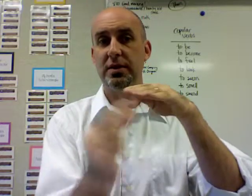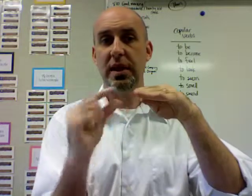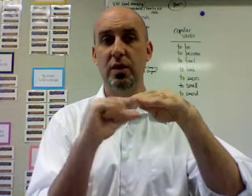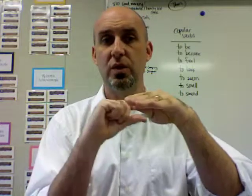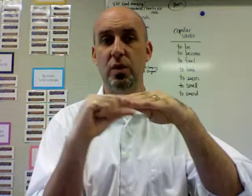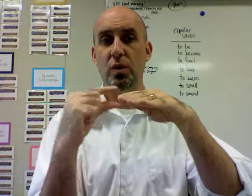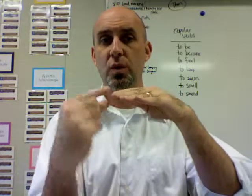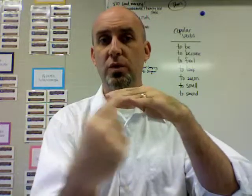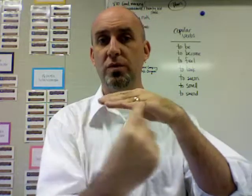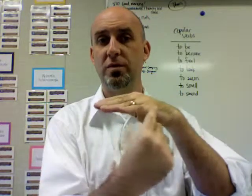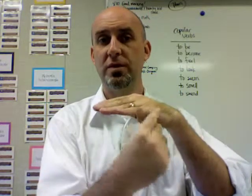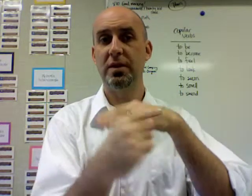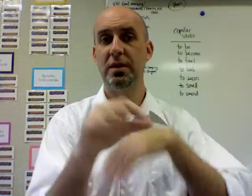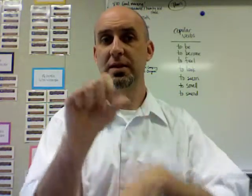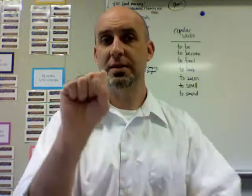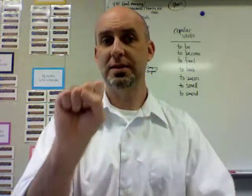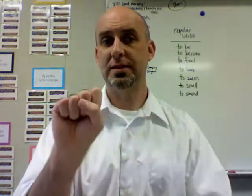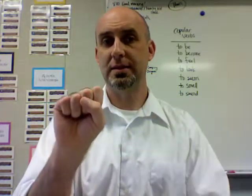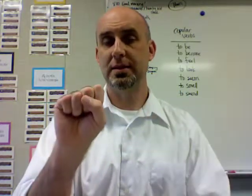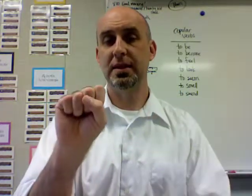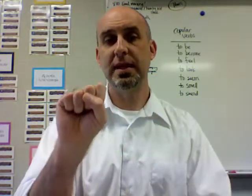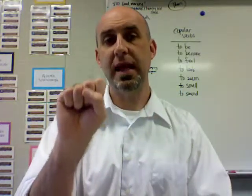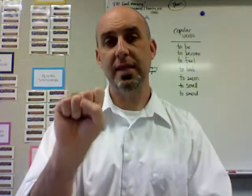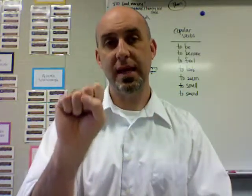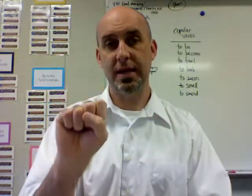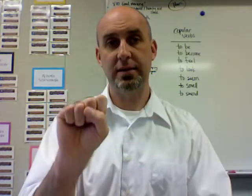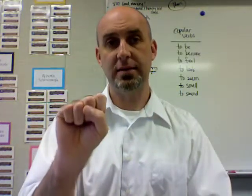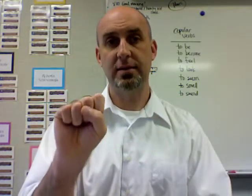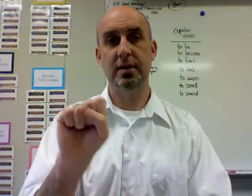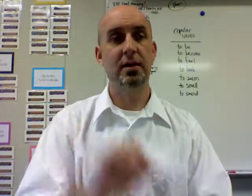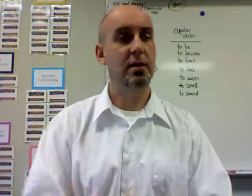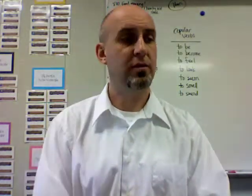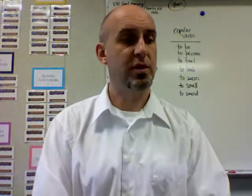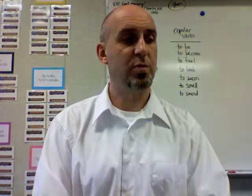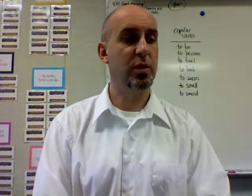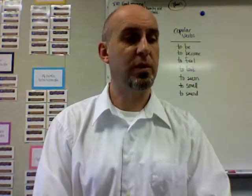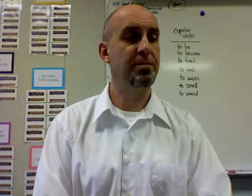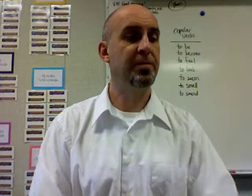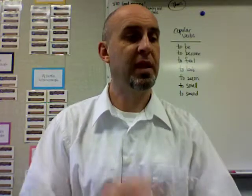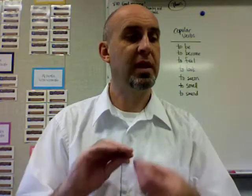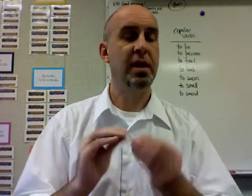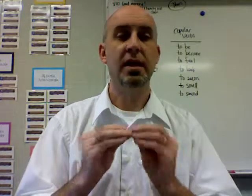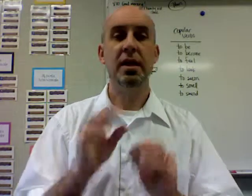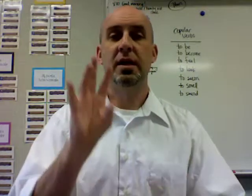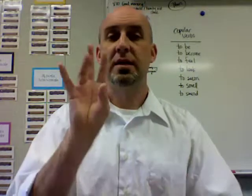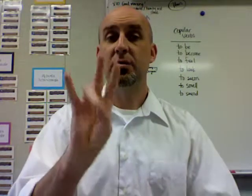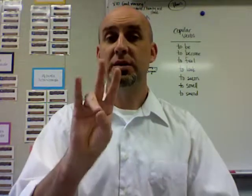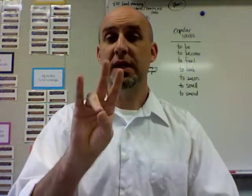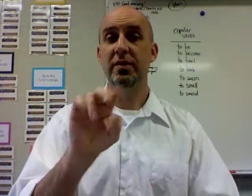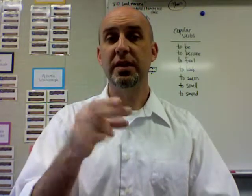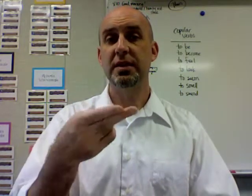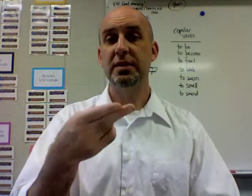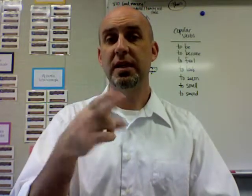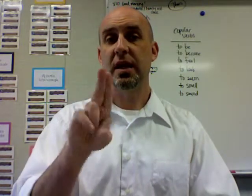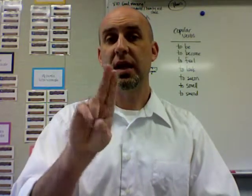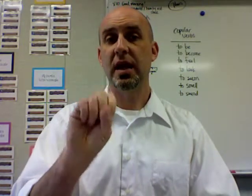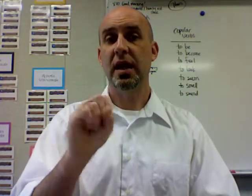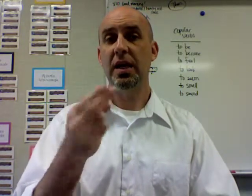outside. Hooves. And add the S for the plural. Number seven is